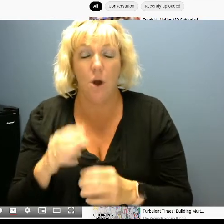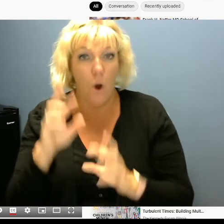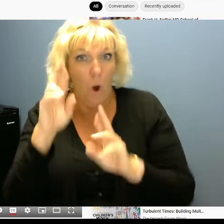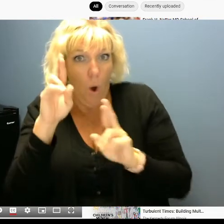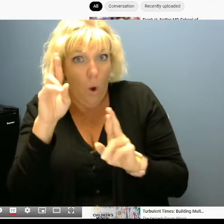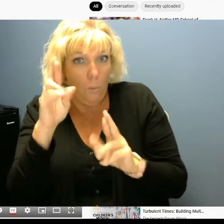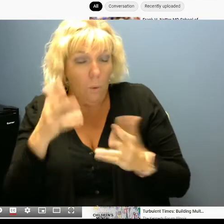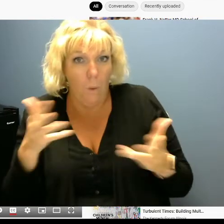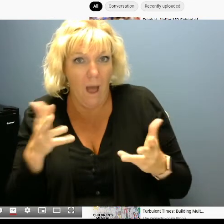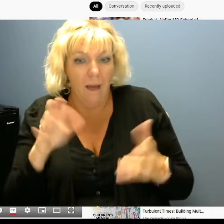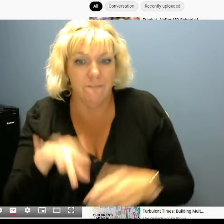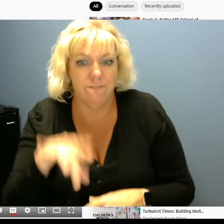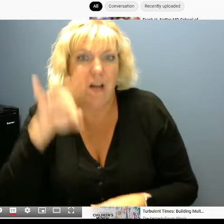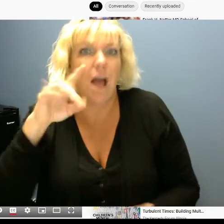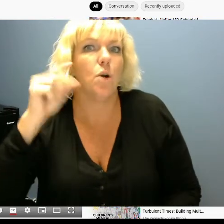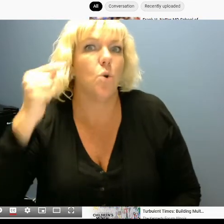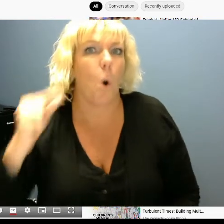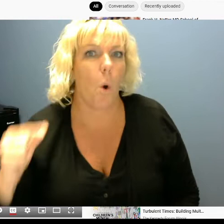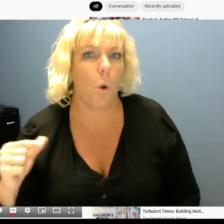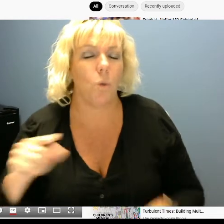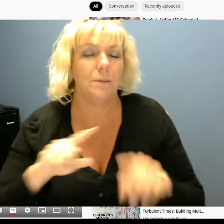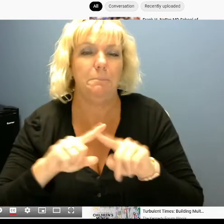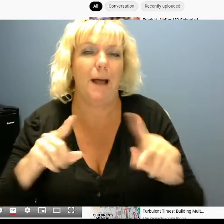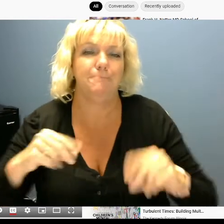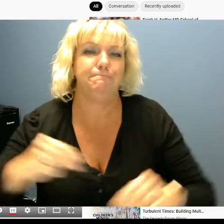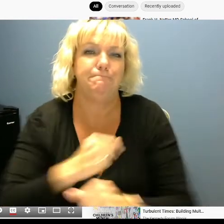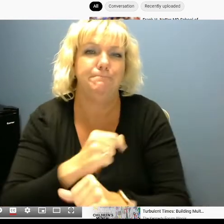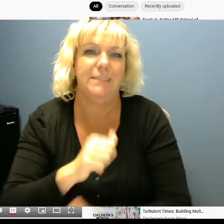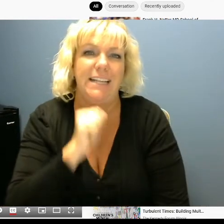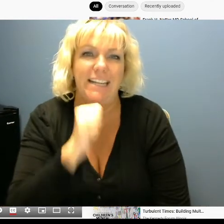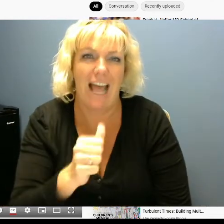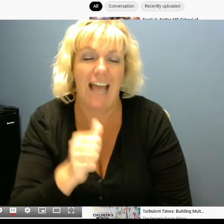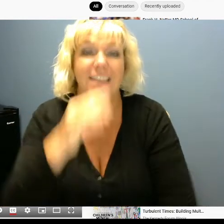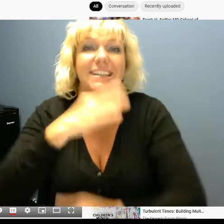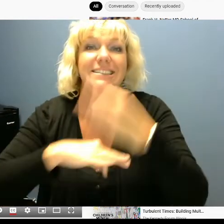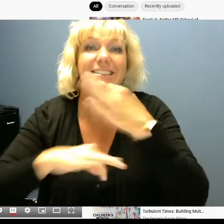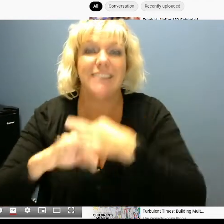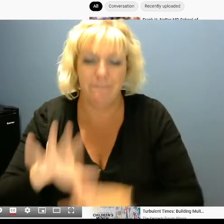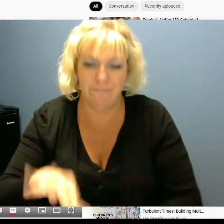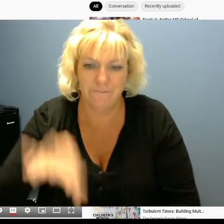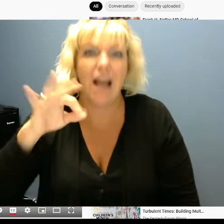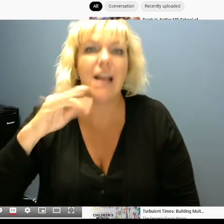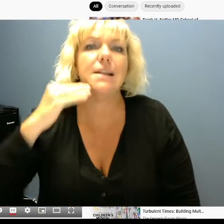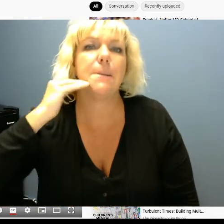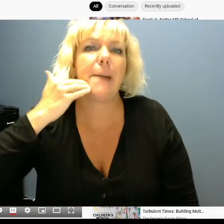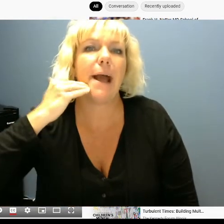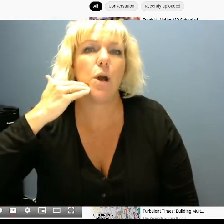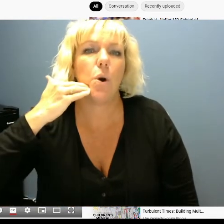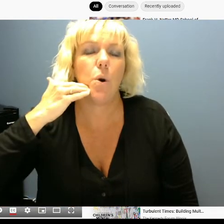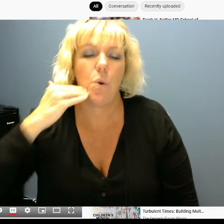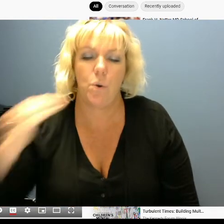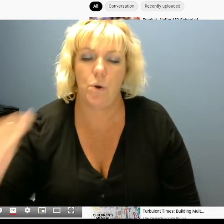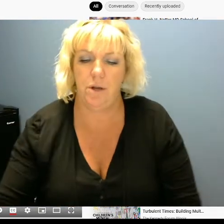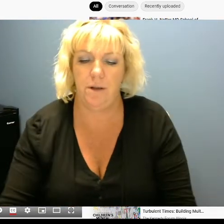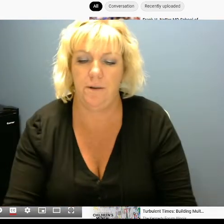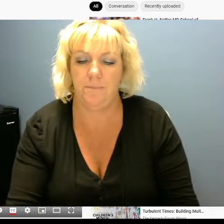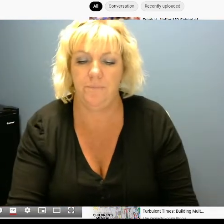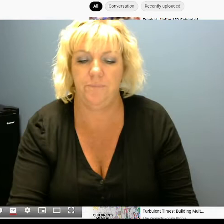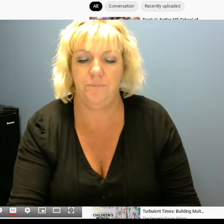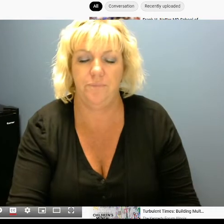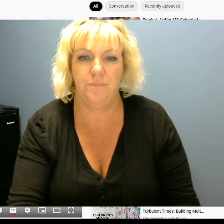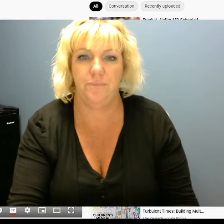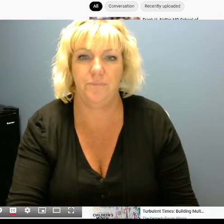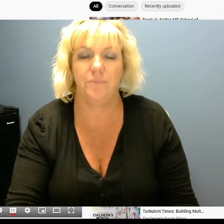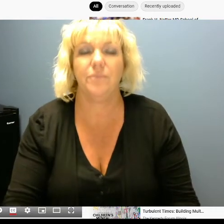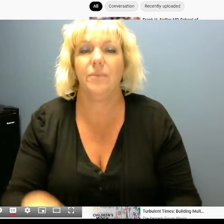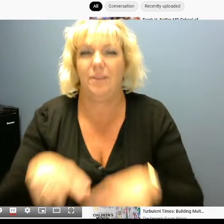going to find tobacco that's going to be their gold. And so the first term you have their headrights and the House of Burgesses. Those are incentives to get people